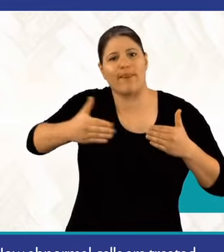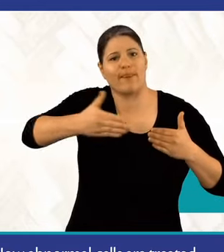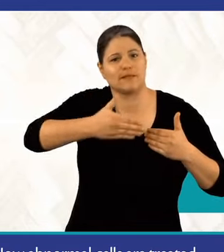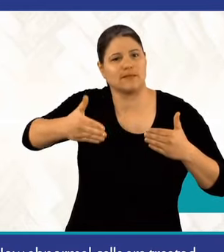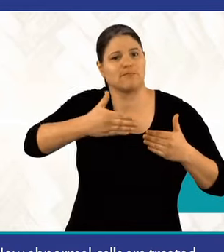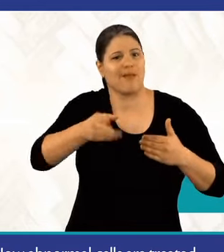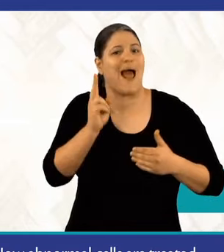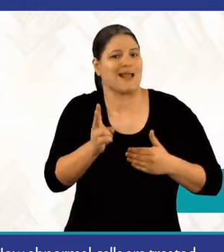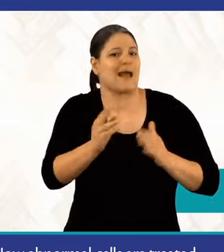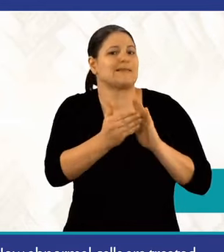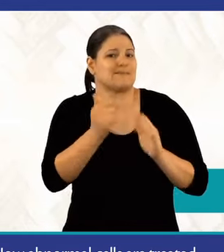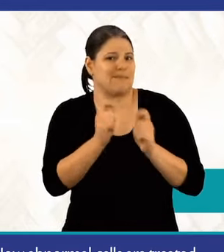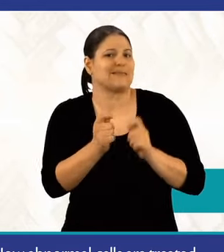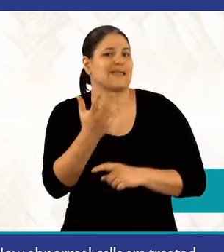necessary, colposcopy.